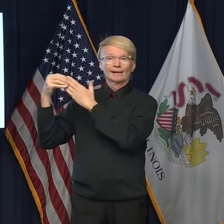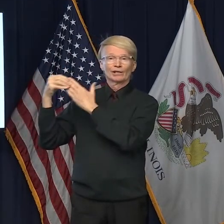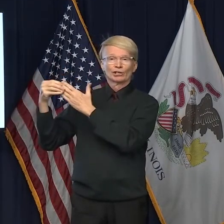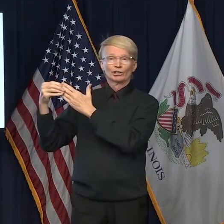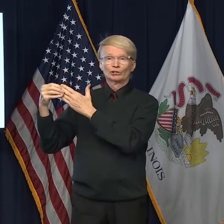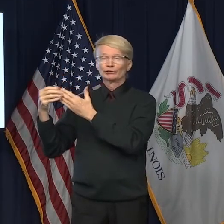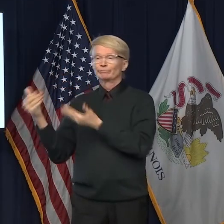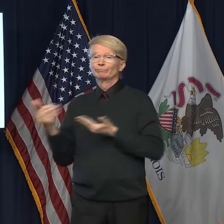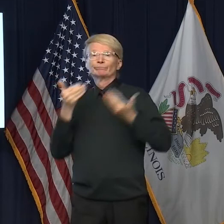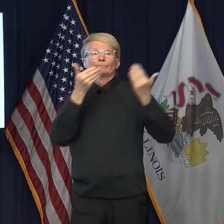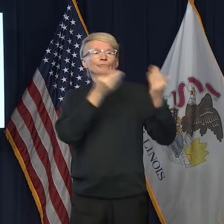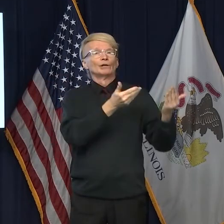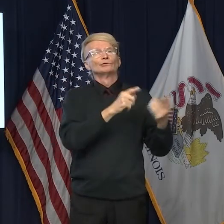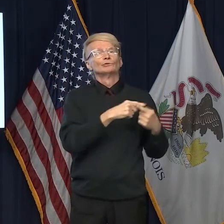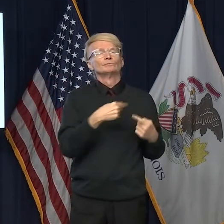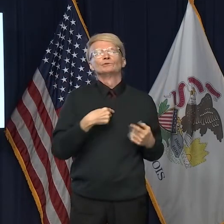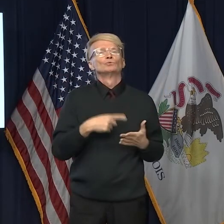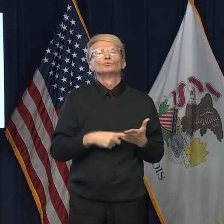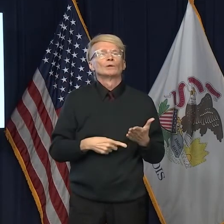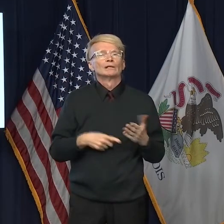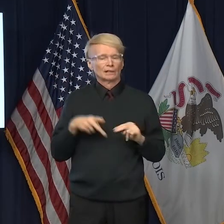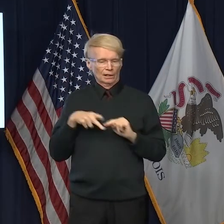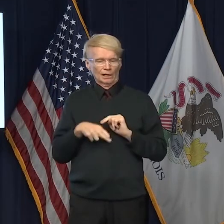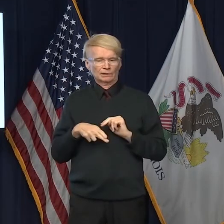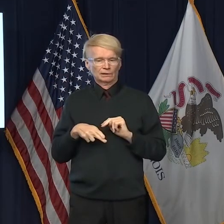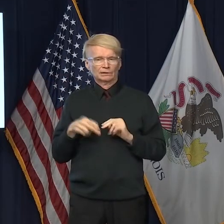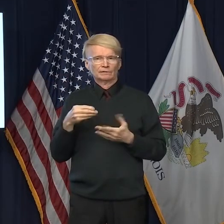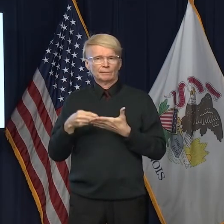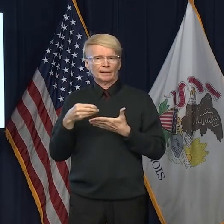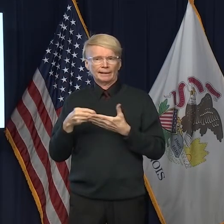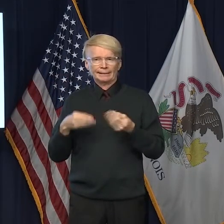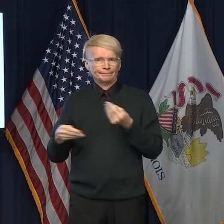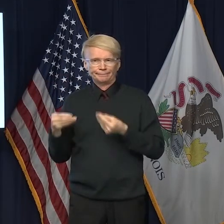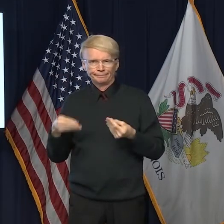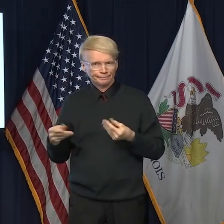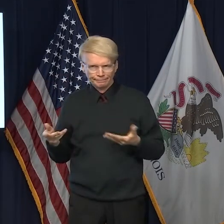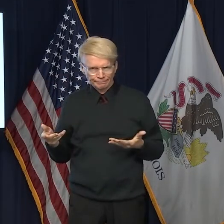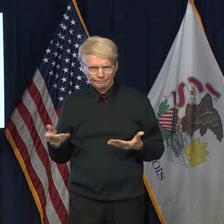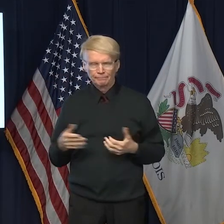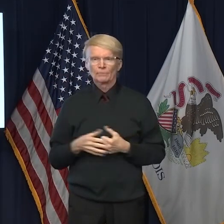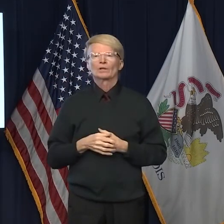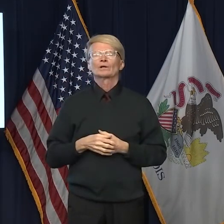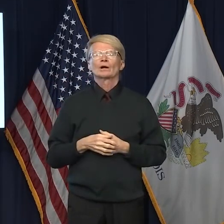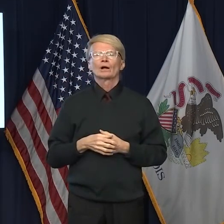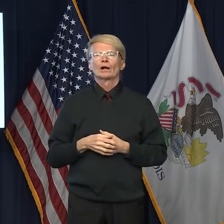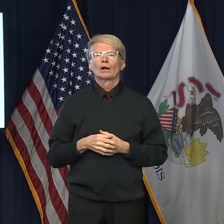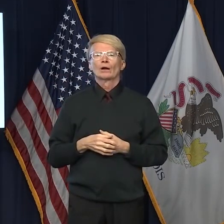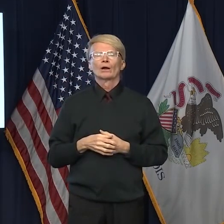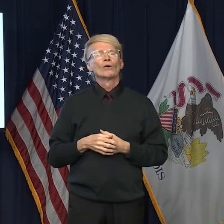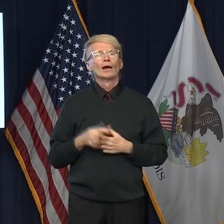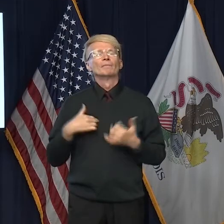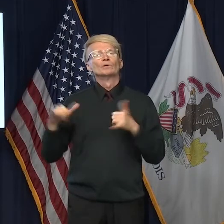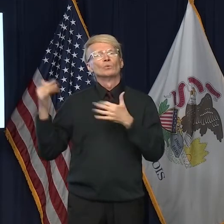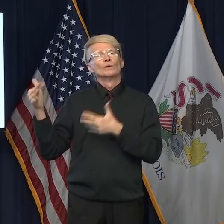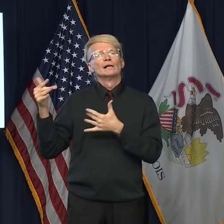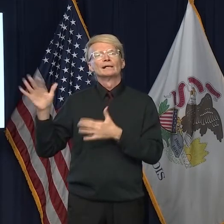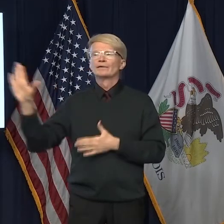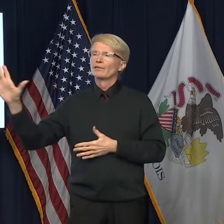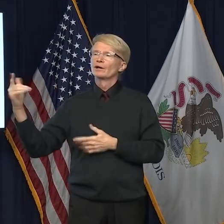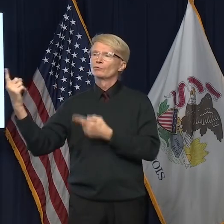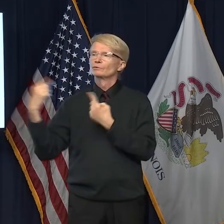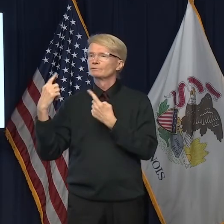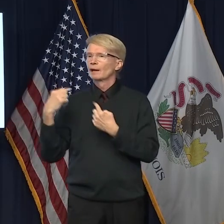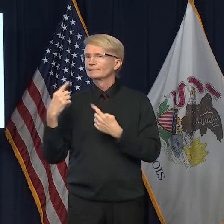their best proposals are for what cuts need to be made, and so I'm awaiting their